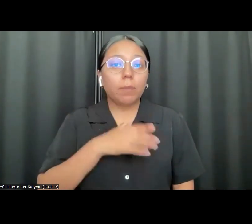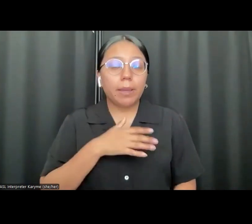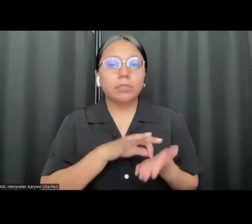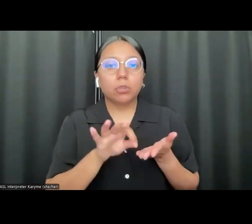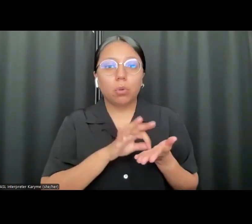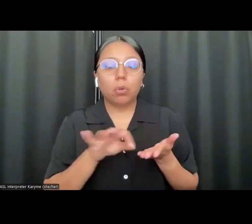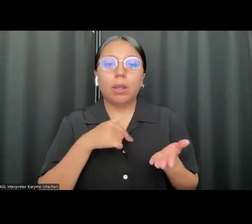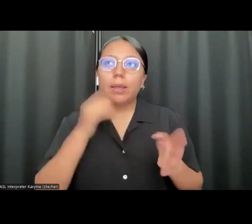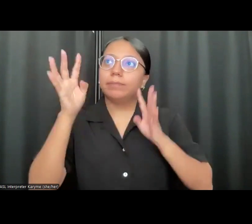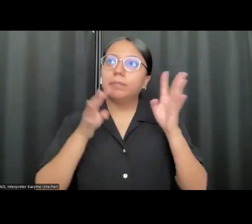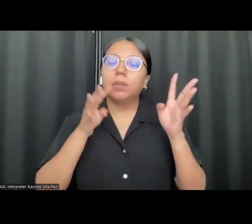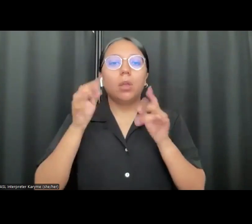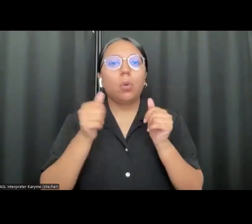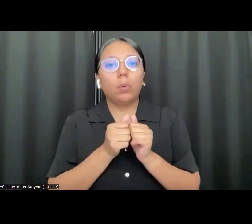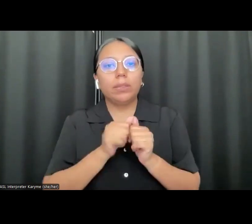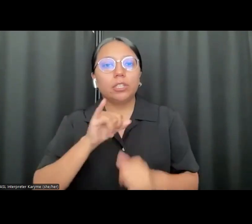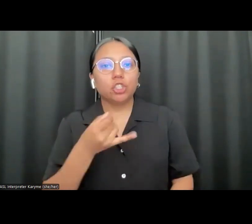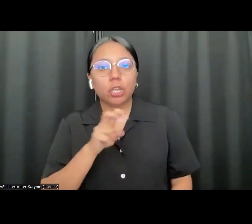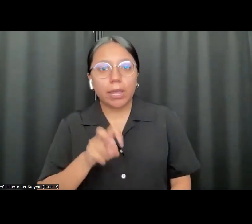jazz theater, improvisation,